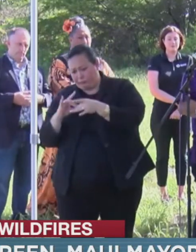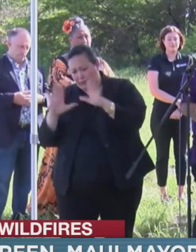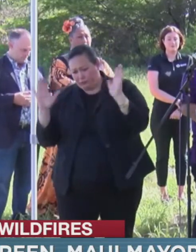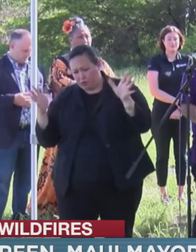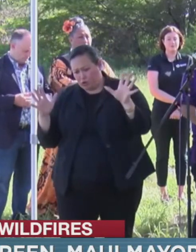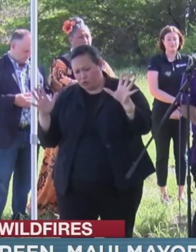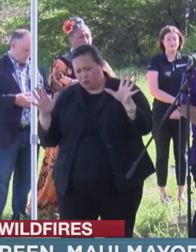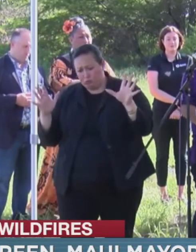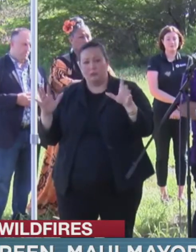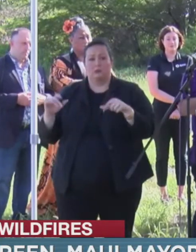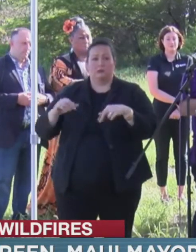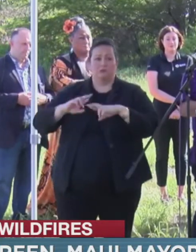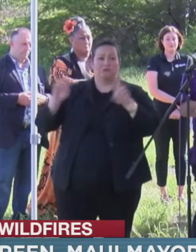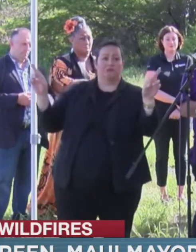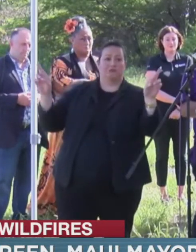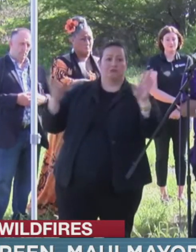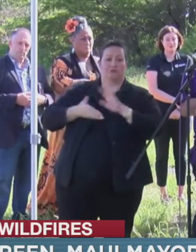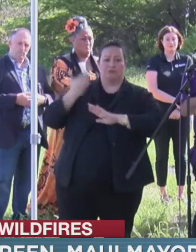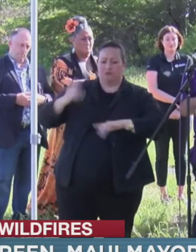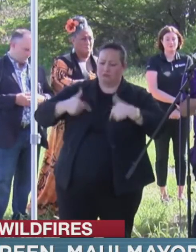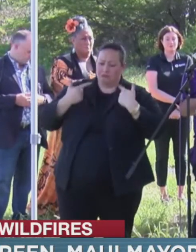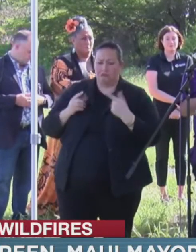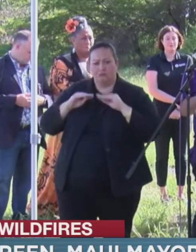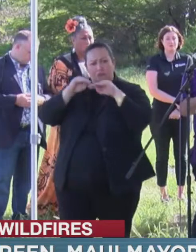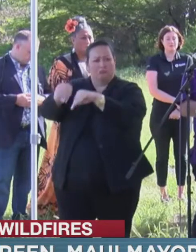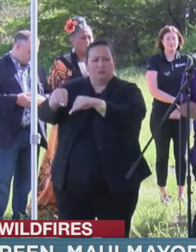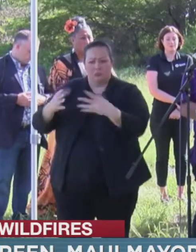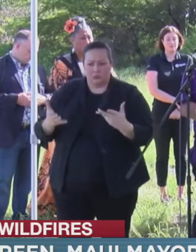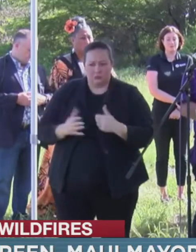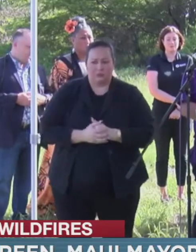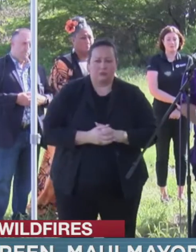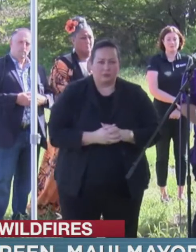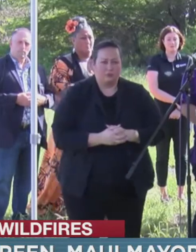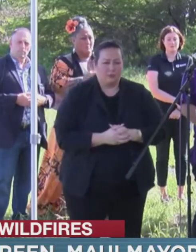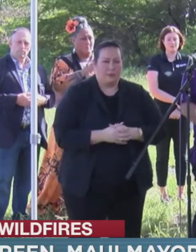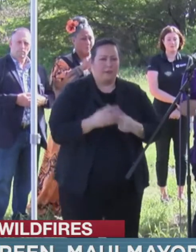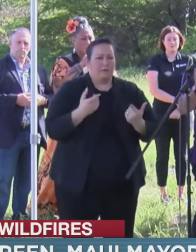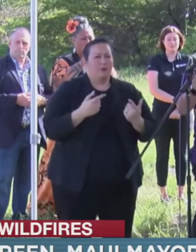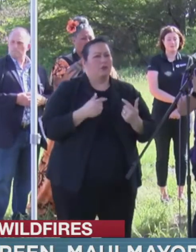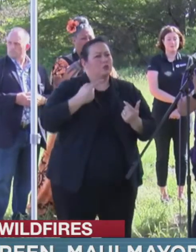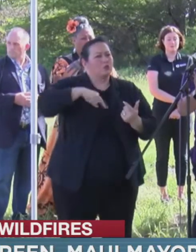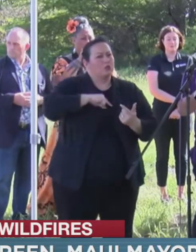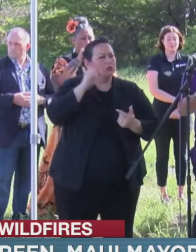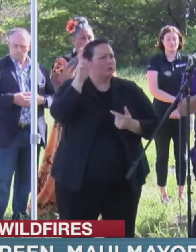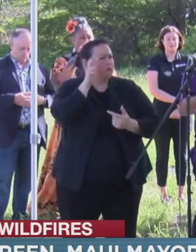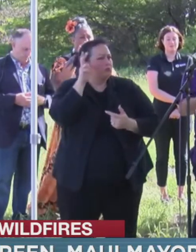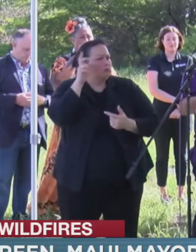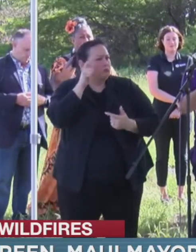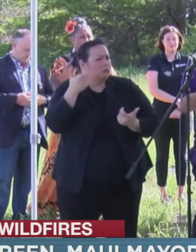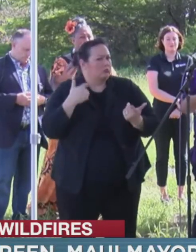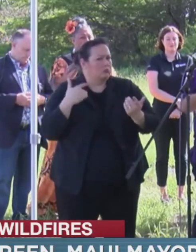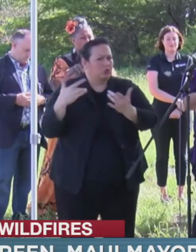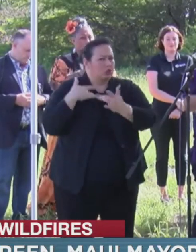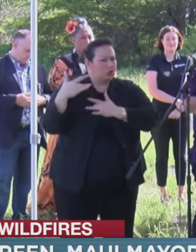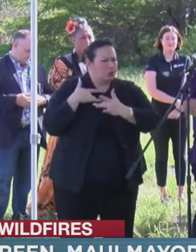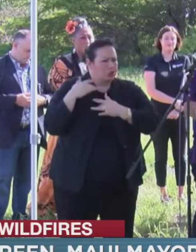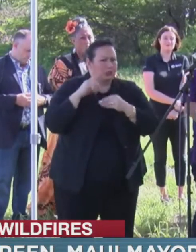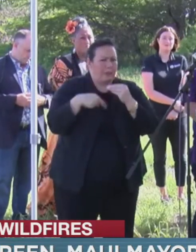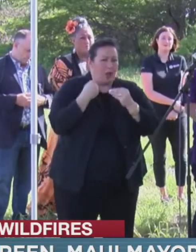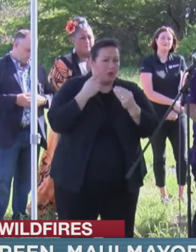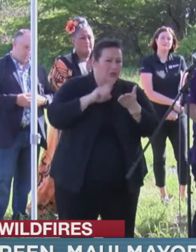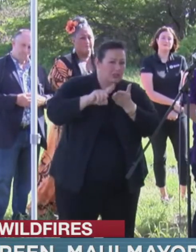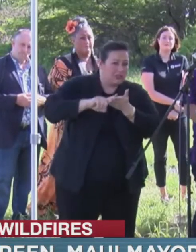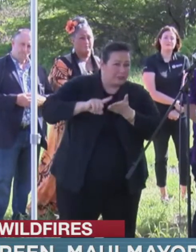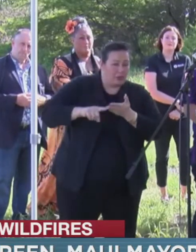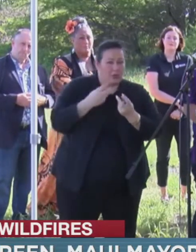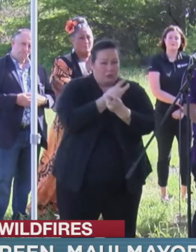archaeological concern. We're gonna make sure all of that is clear before anything progresses. But this is the lowest hanging fruit right now, and that's partly why we're here